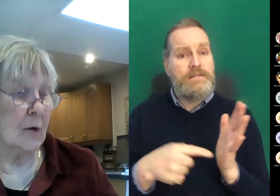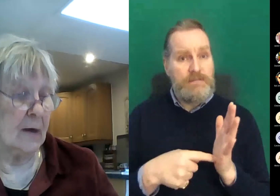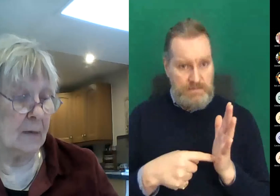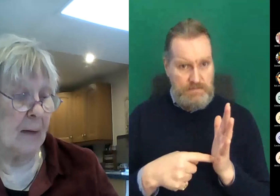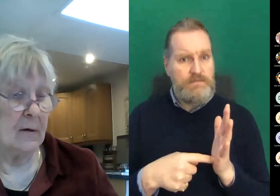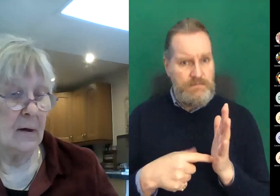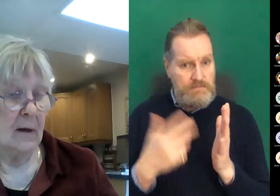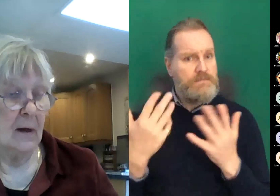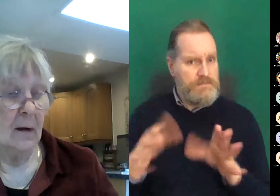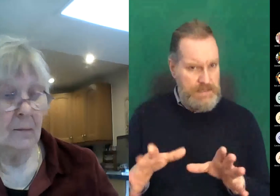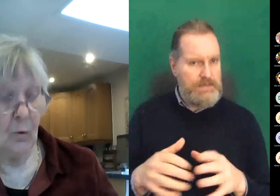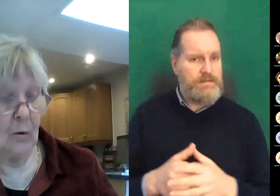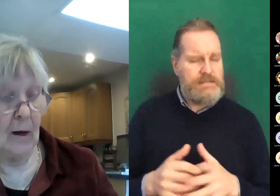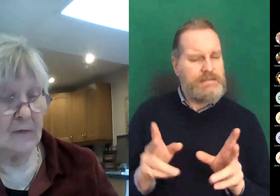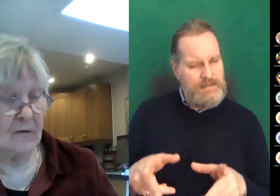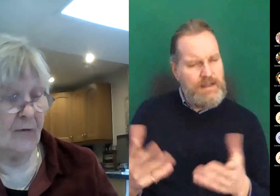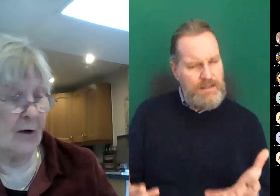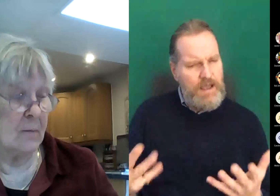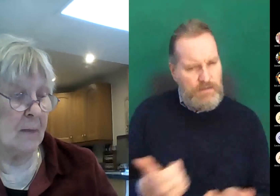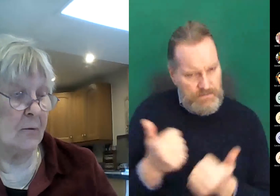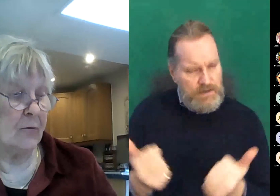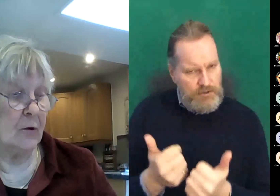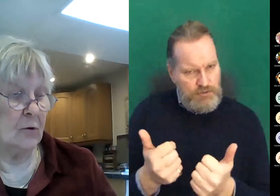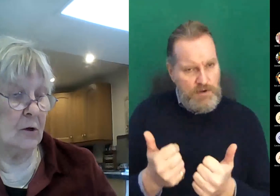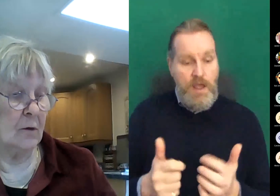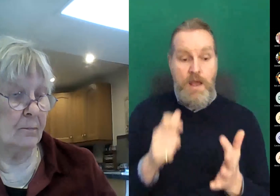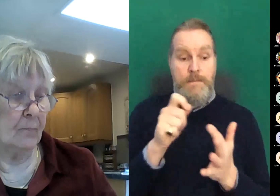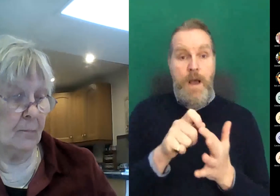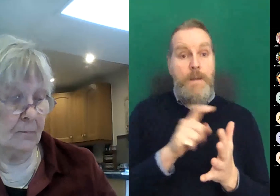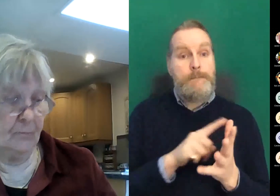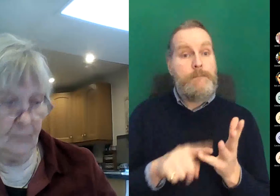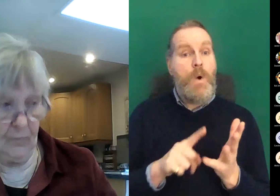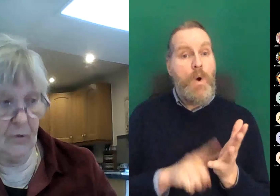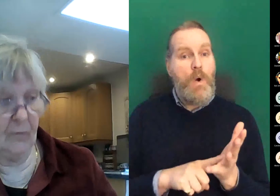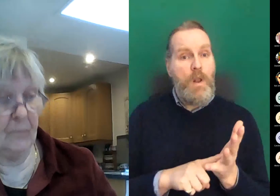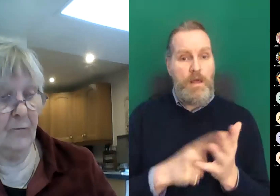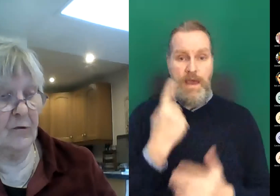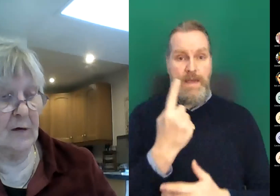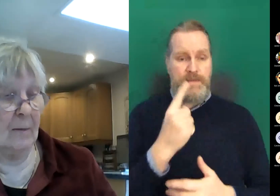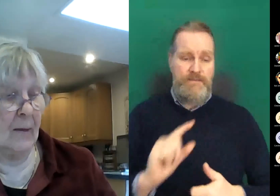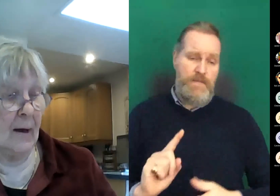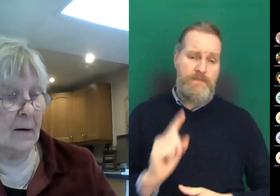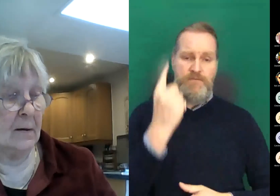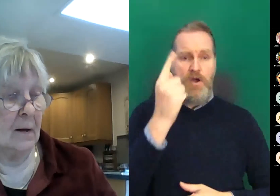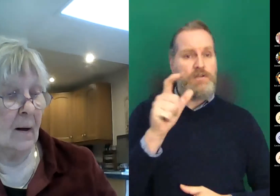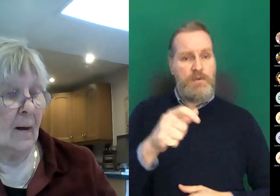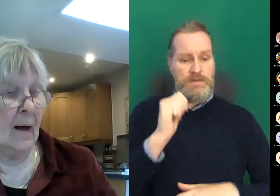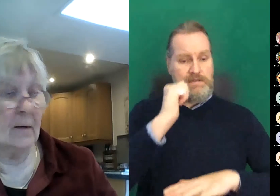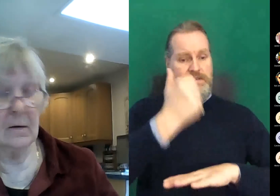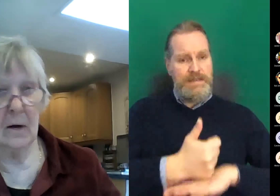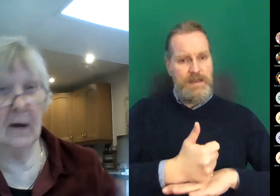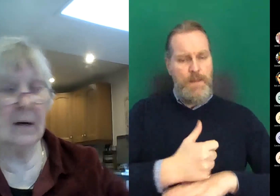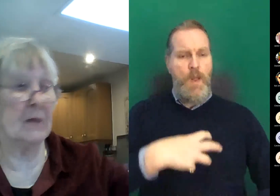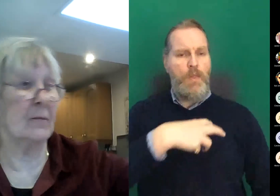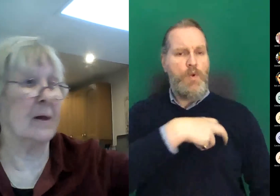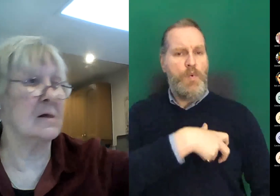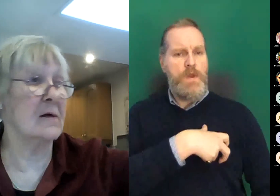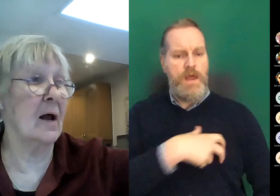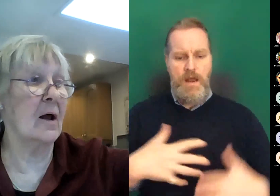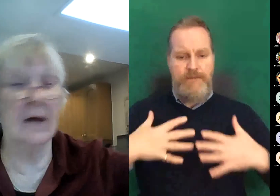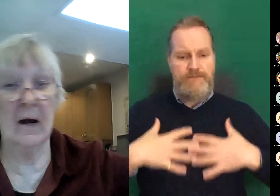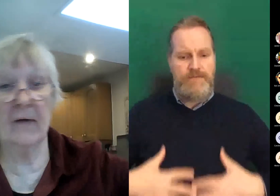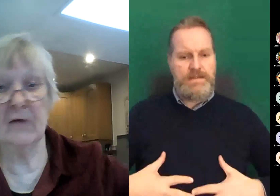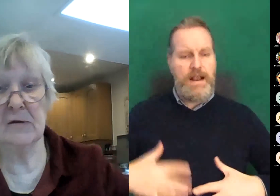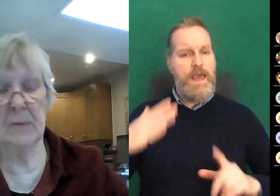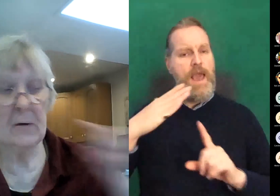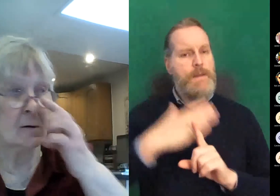I want to talk a little about Paul as the founder member of the Union of the Physically Impaired, and a little bit about